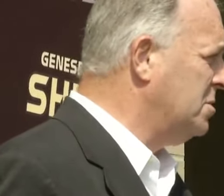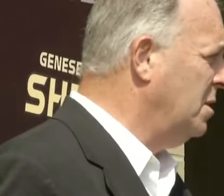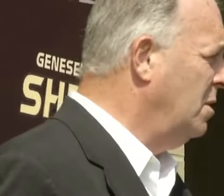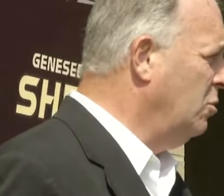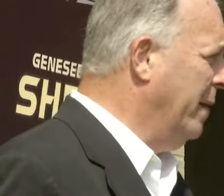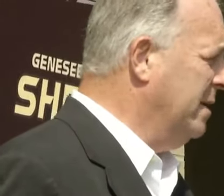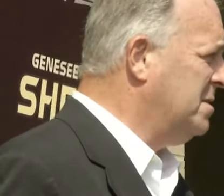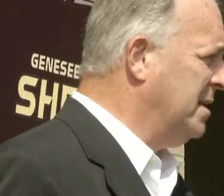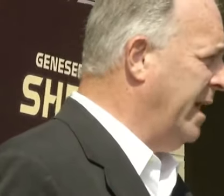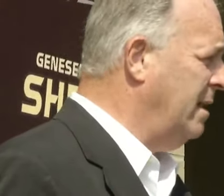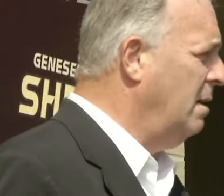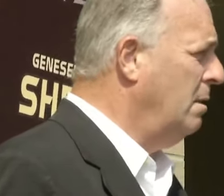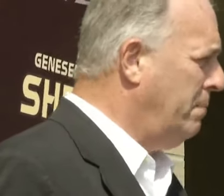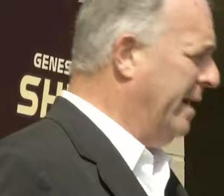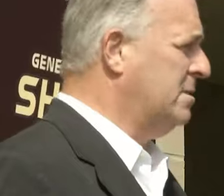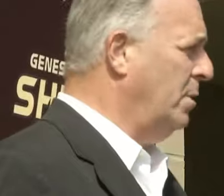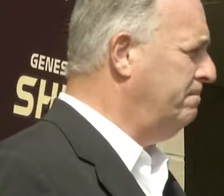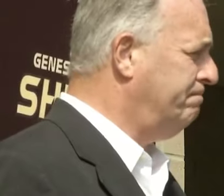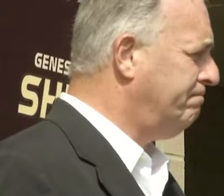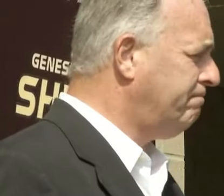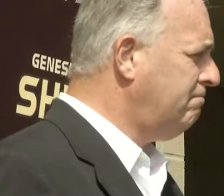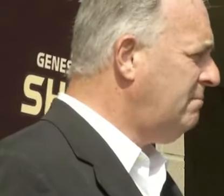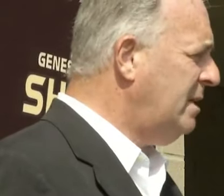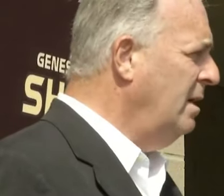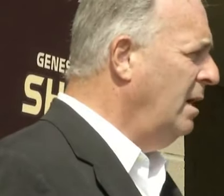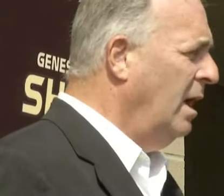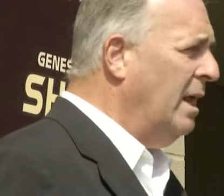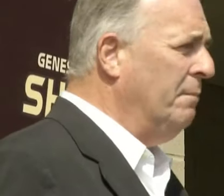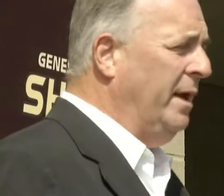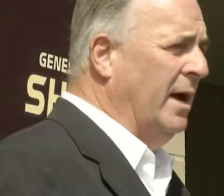gratitude to those who made today possible.